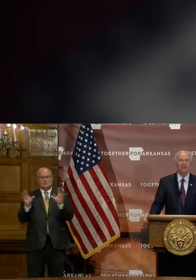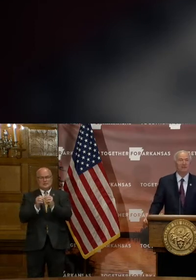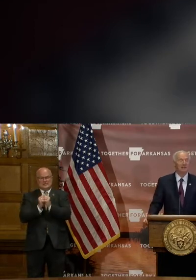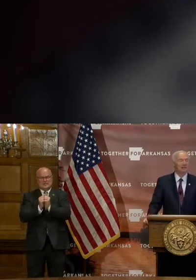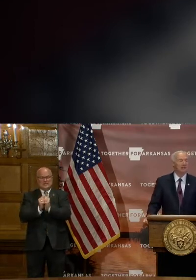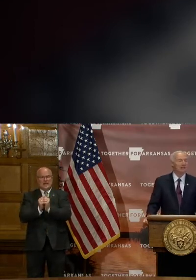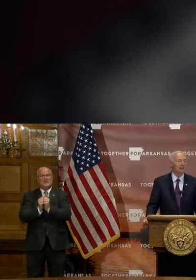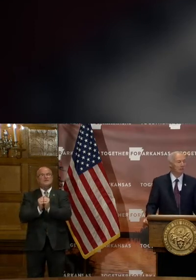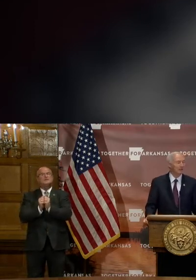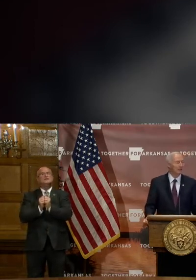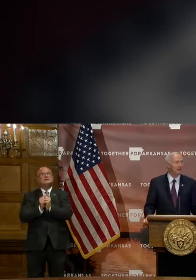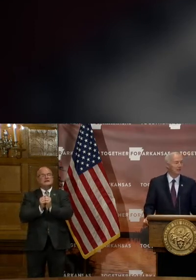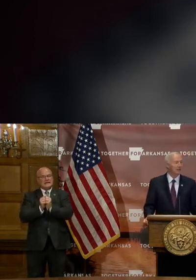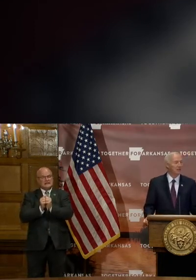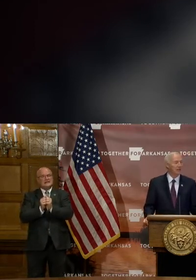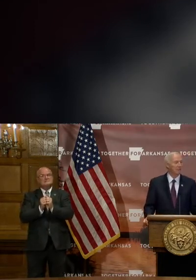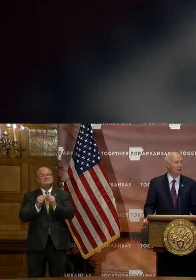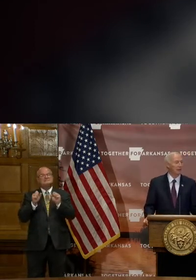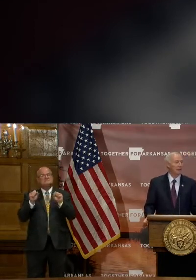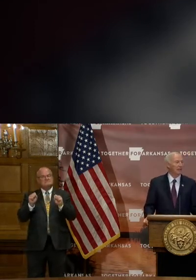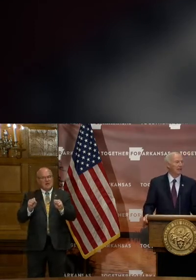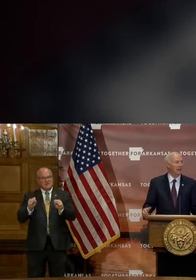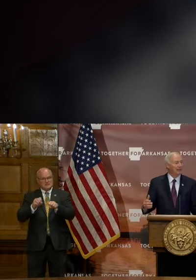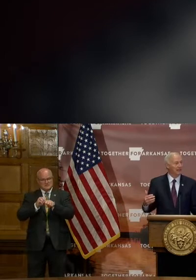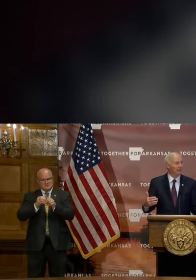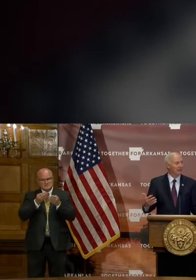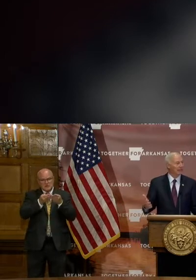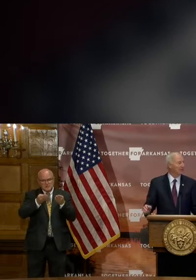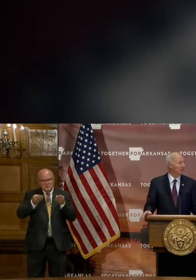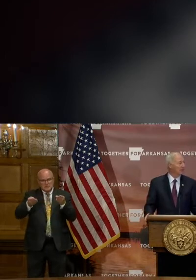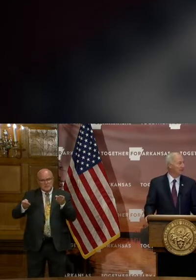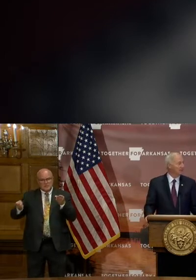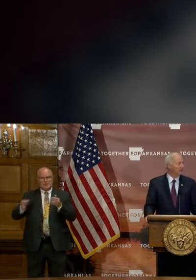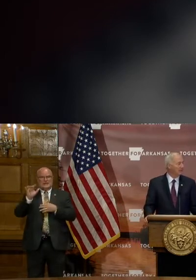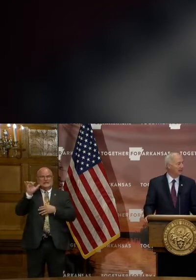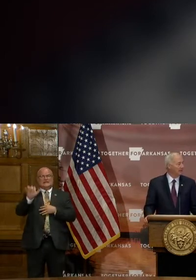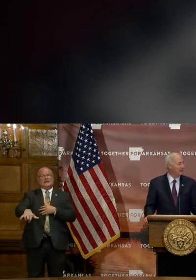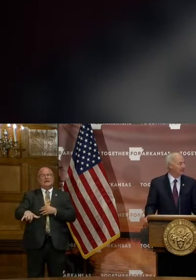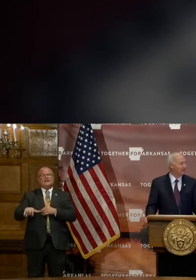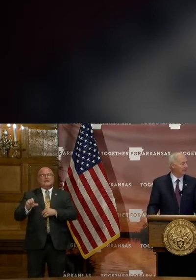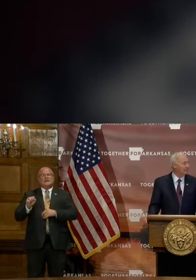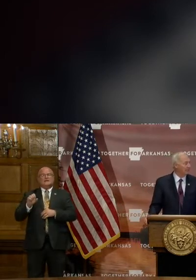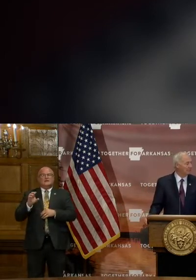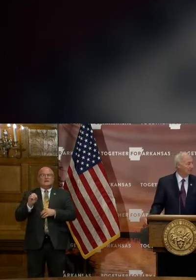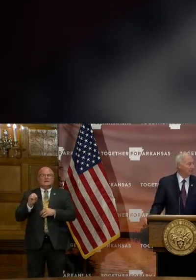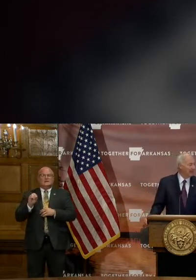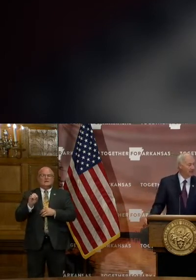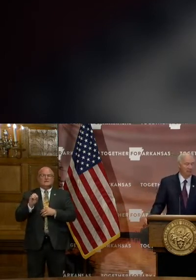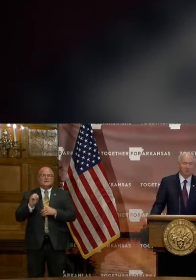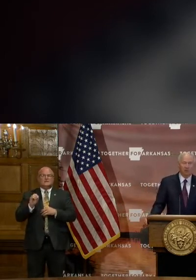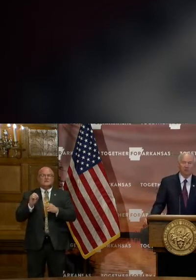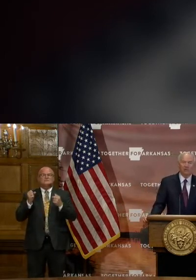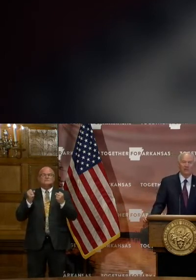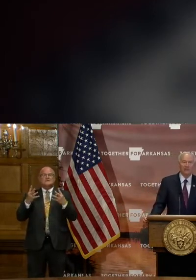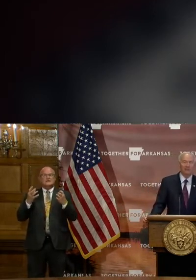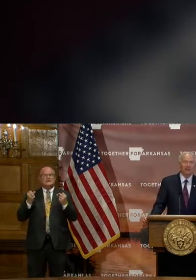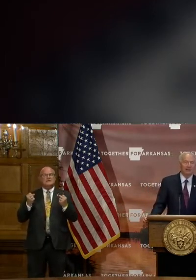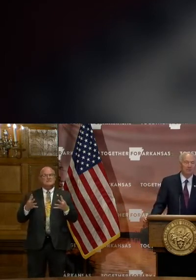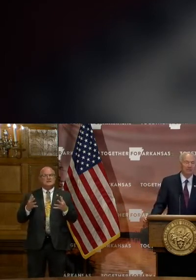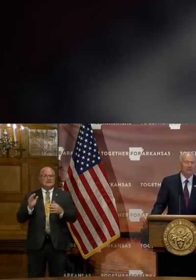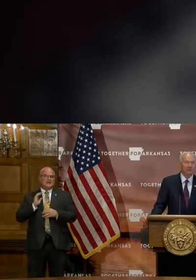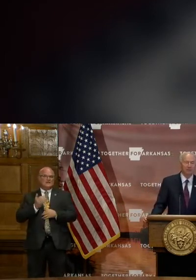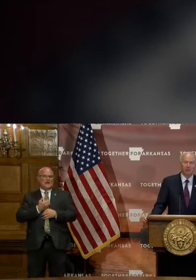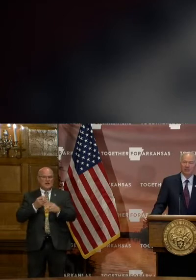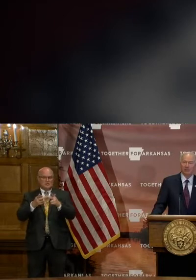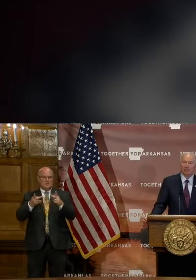together, there is a risk associated with it. And and the vast majority of